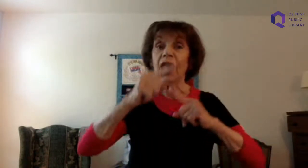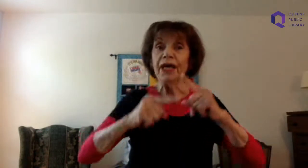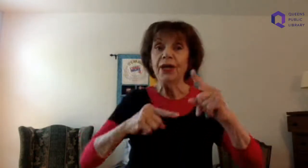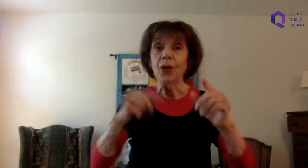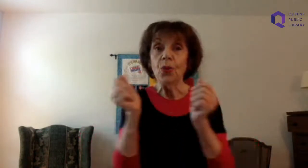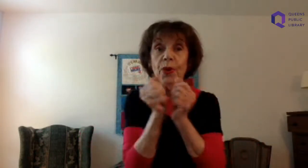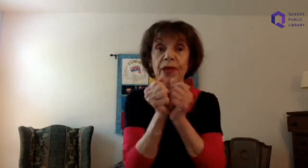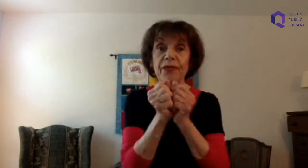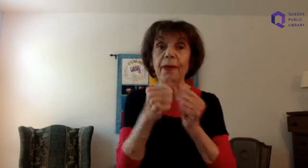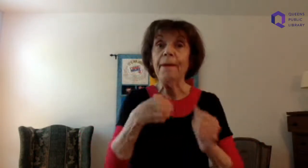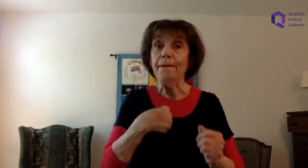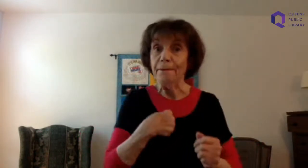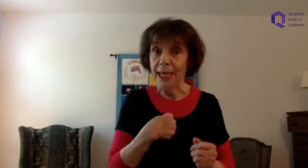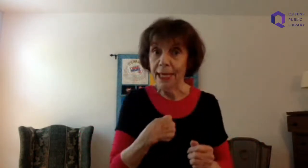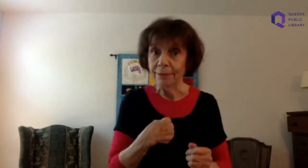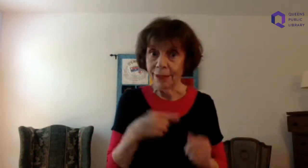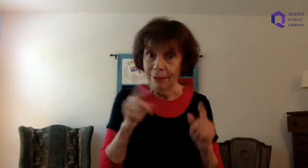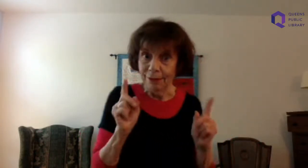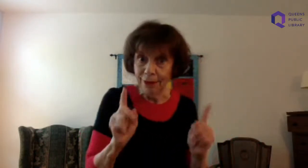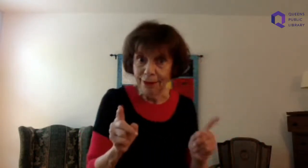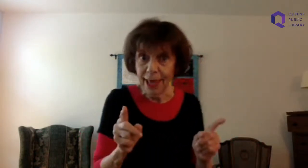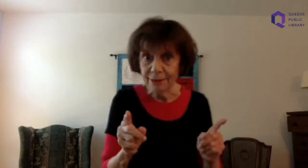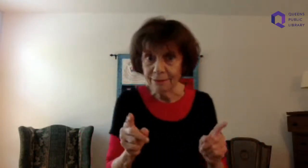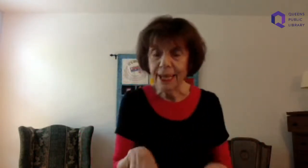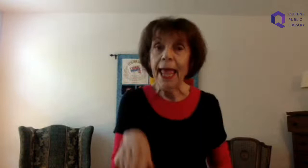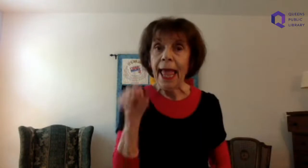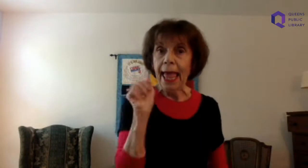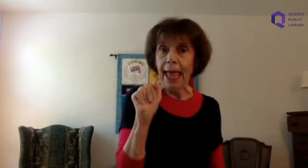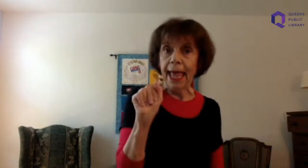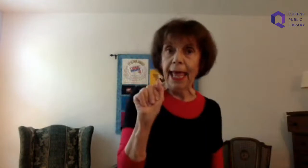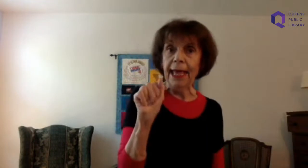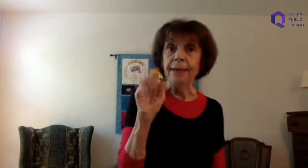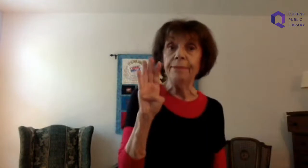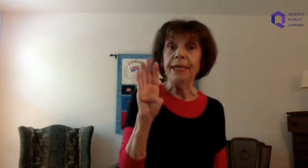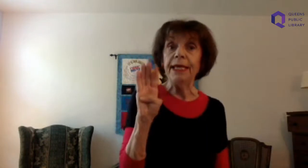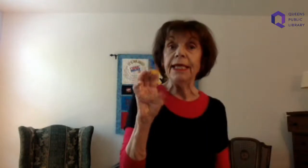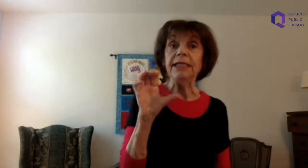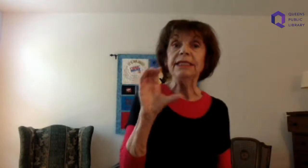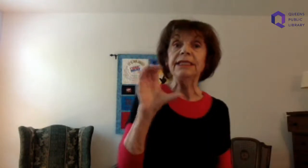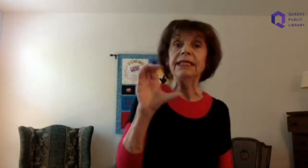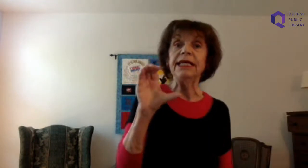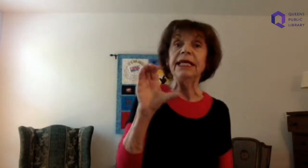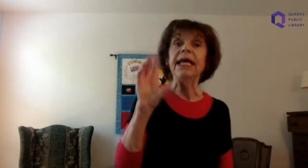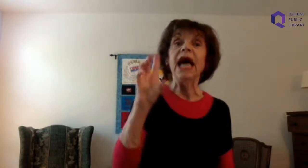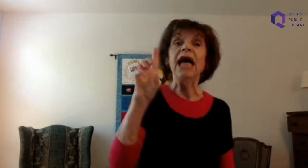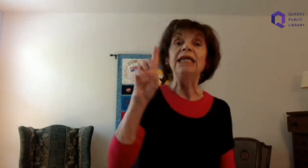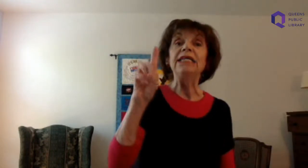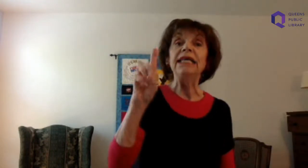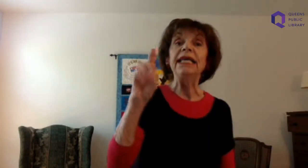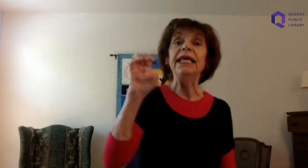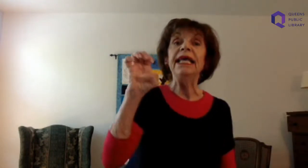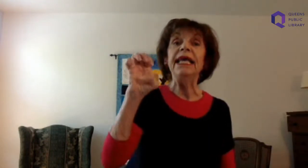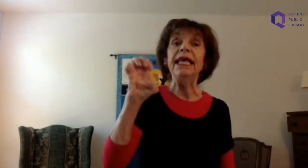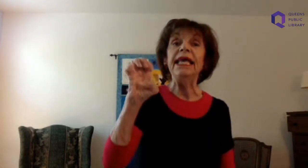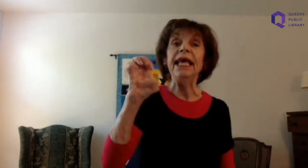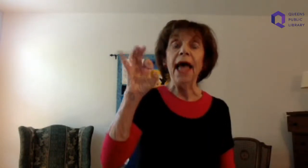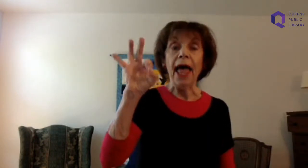sign with me? Again, A, B, C, D, E,